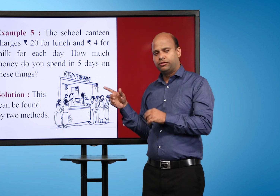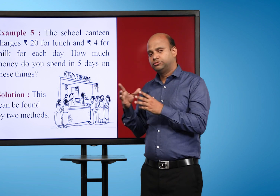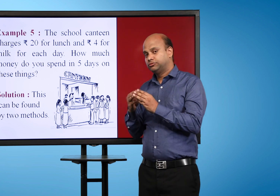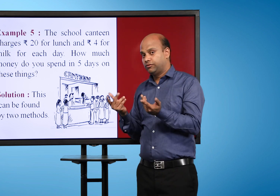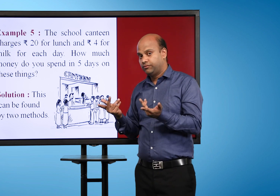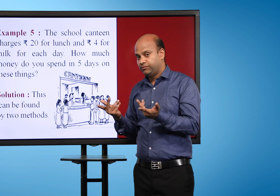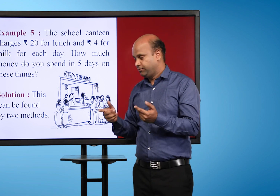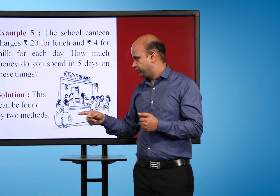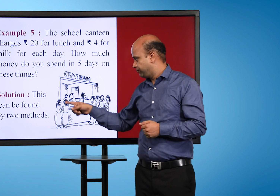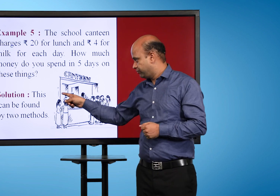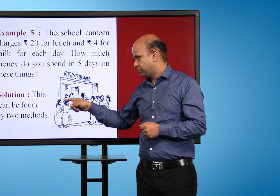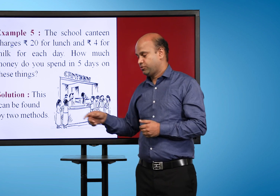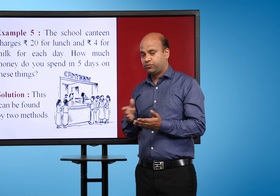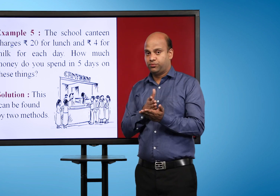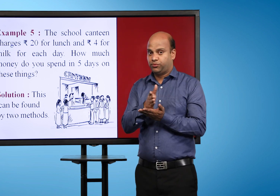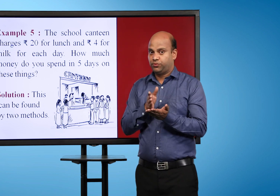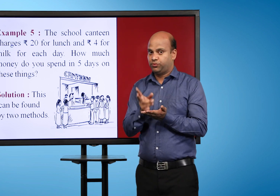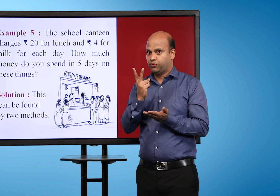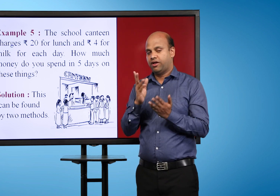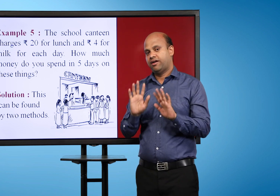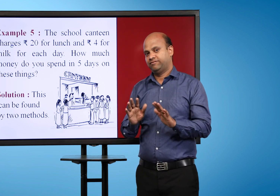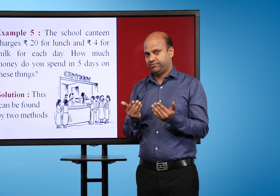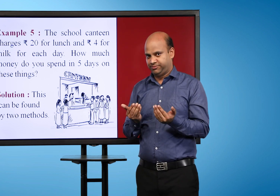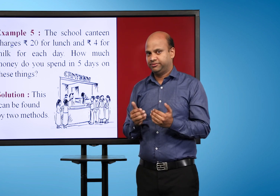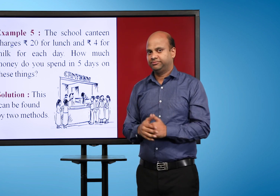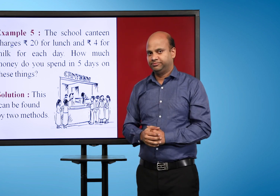Solution. This can be found by 2 methods.